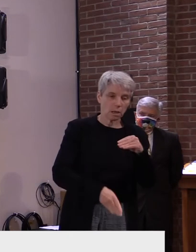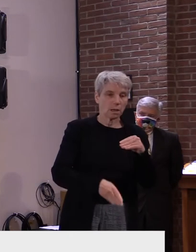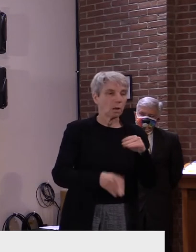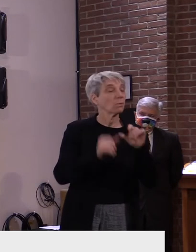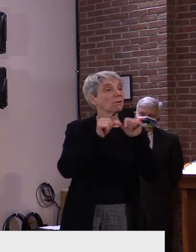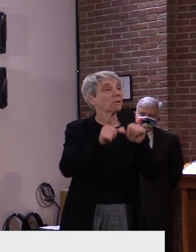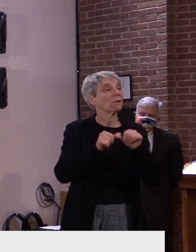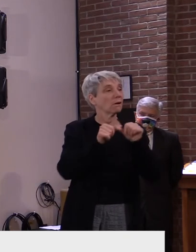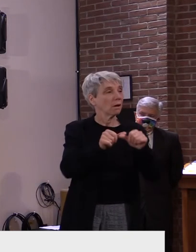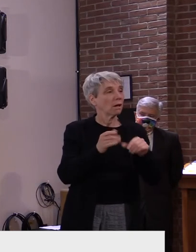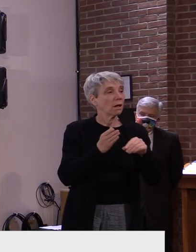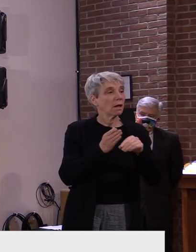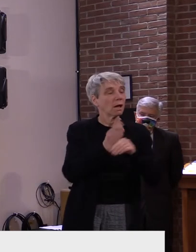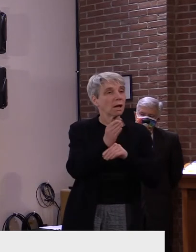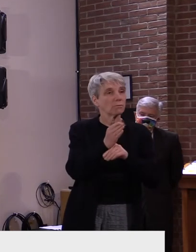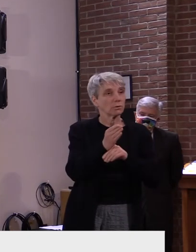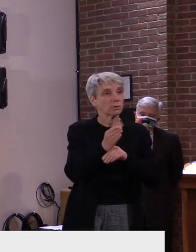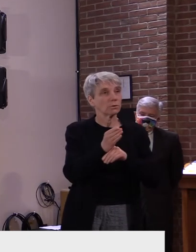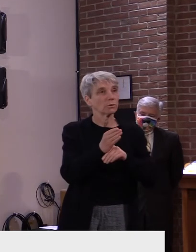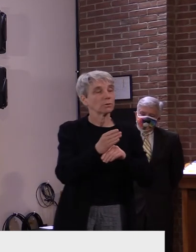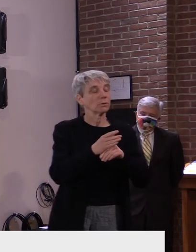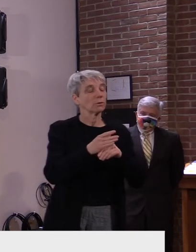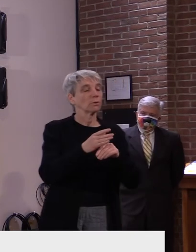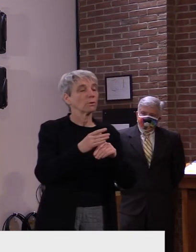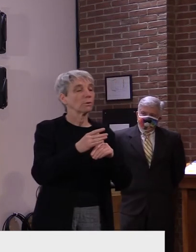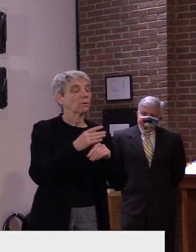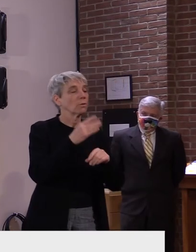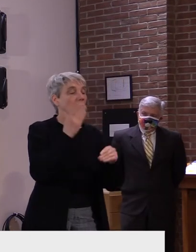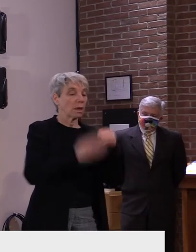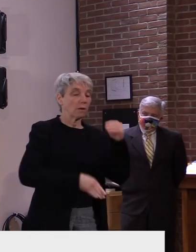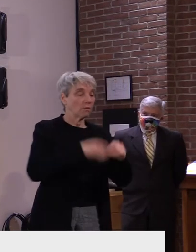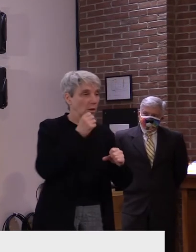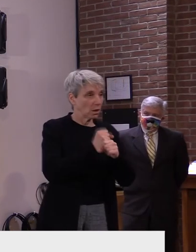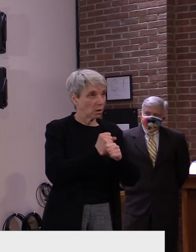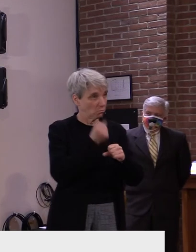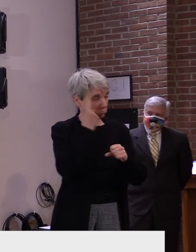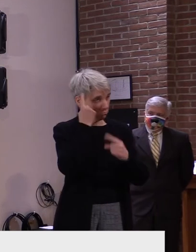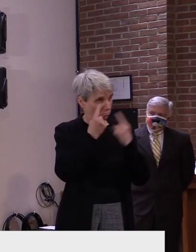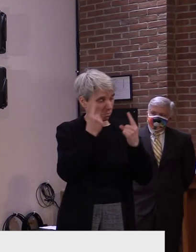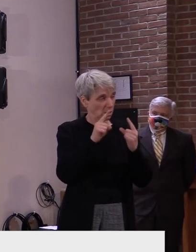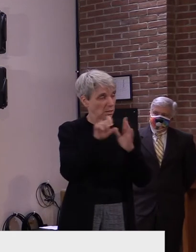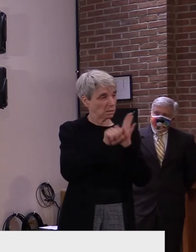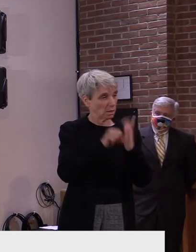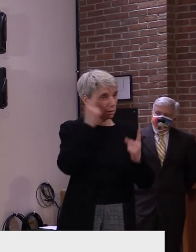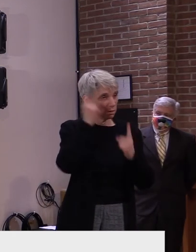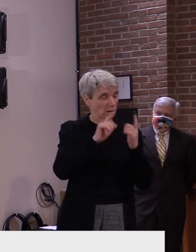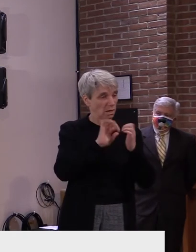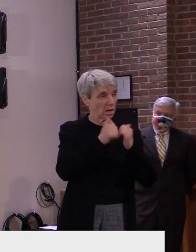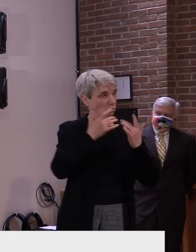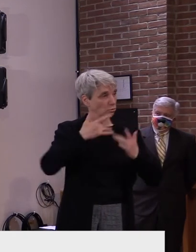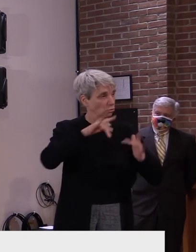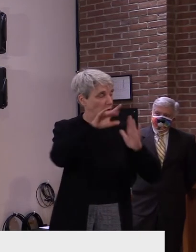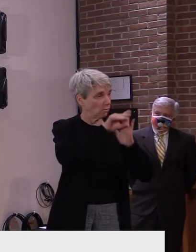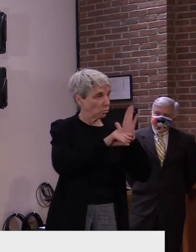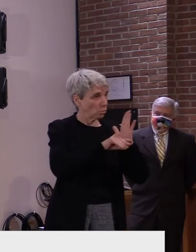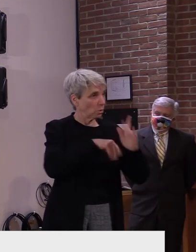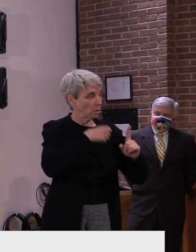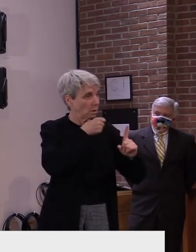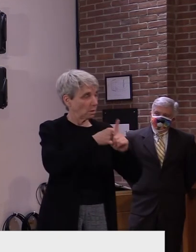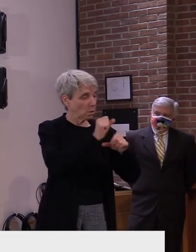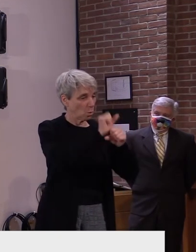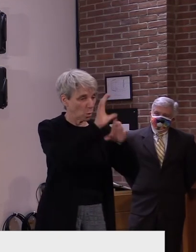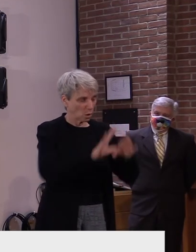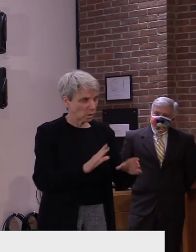work when required to quarantine has the state given any consideration to the impact of travel guidelines on workers as they relate to the